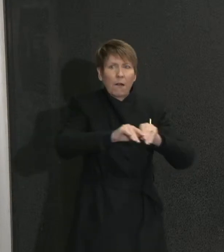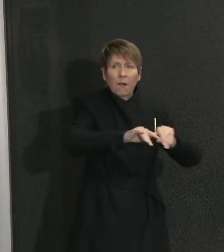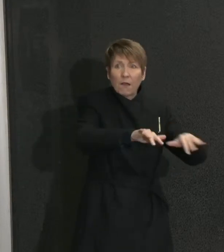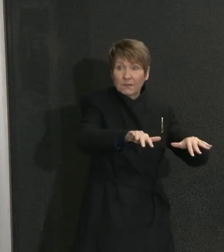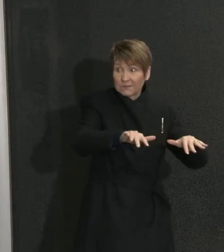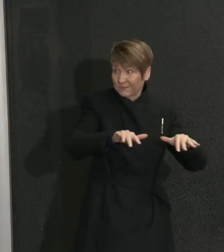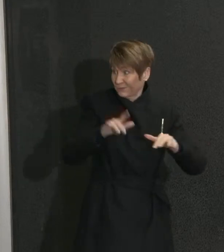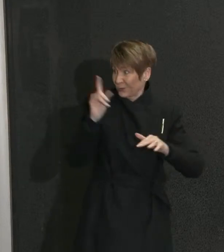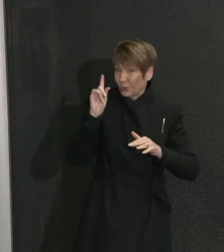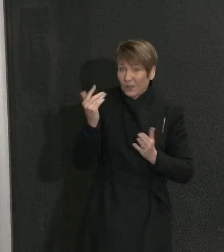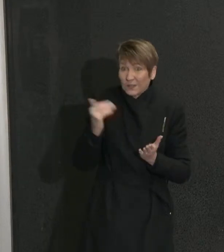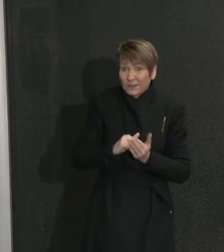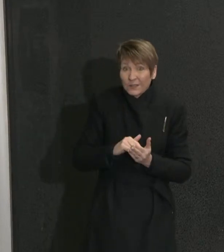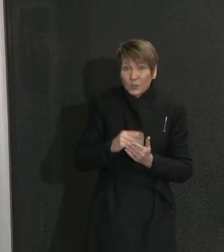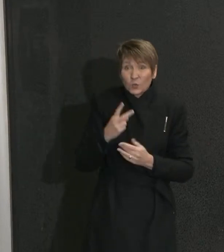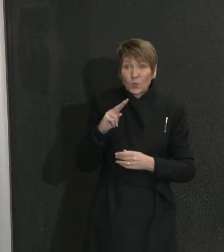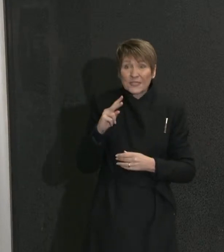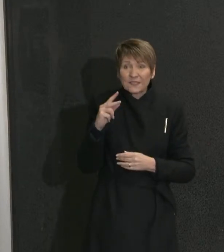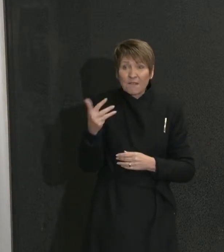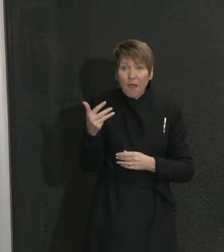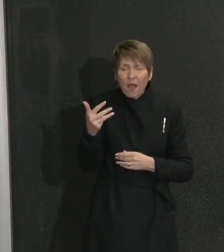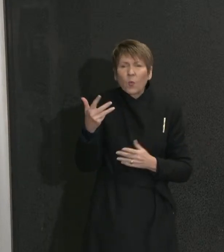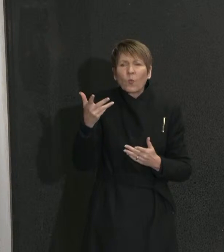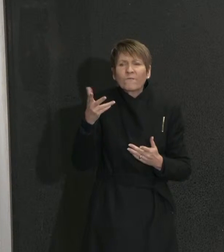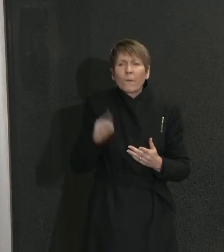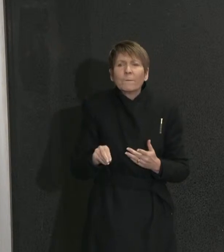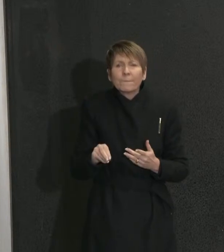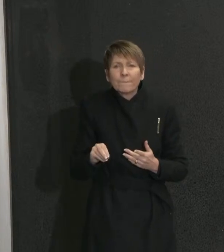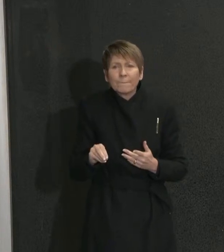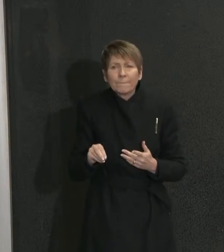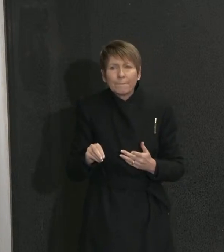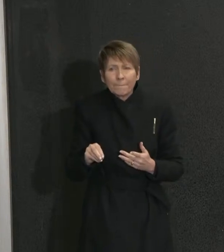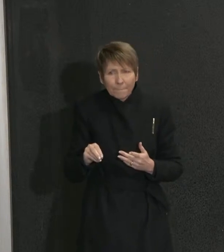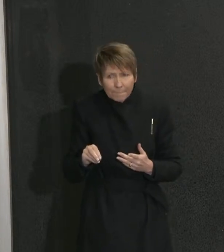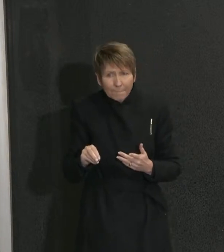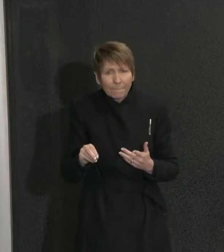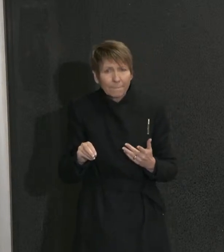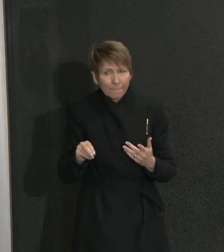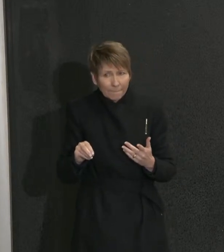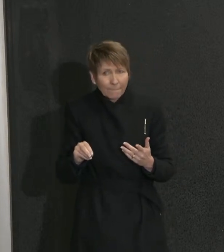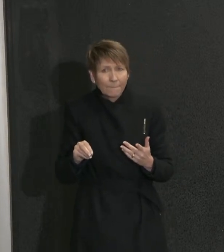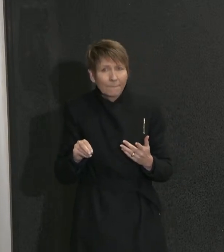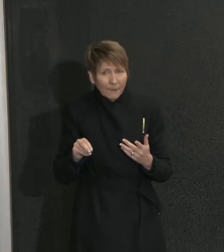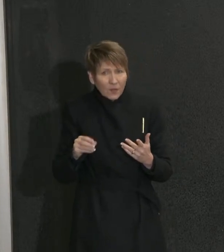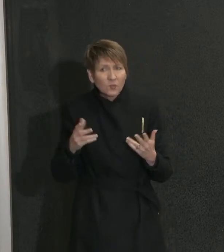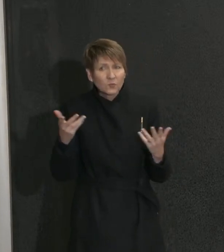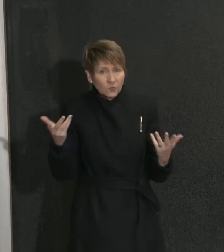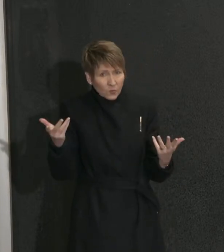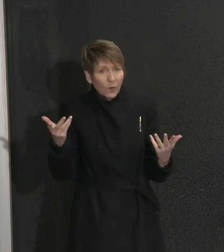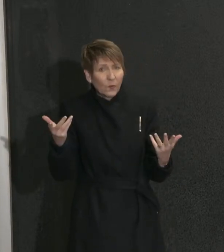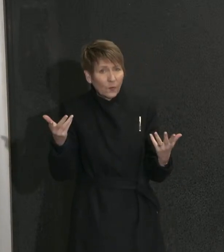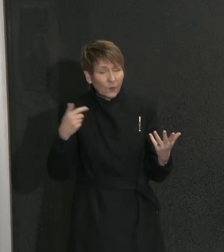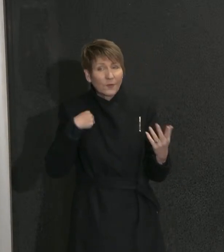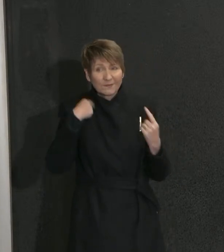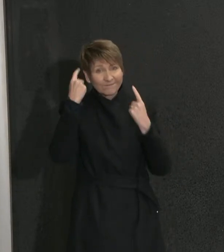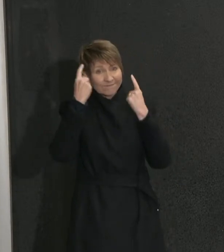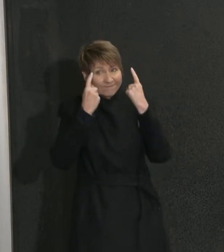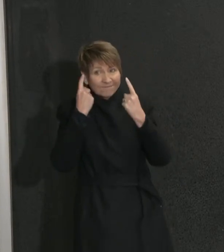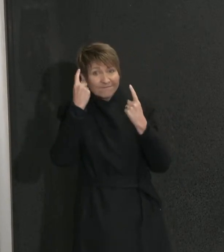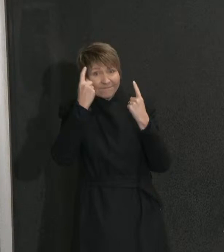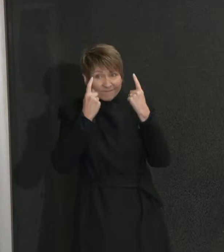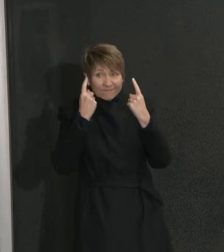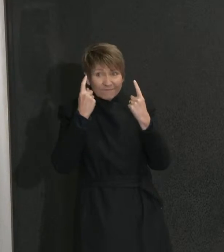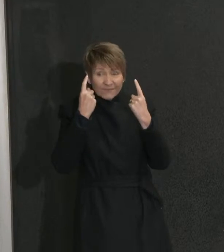I would say that concern needs to be turned into and be expressed by people being motivated